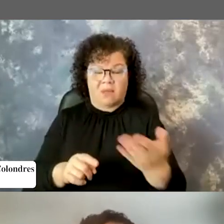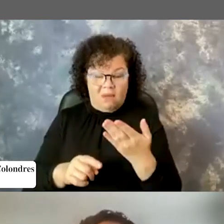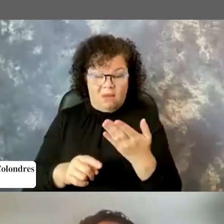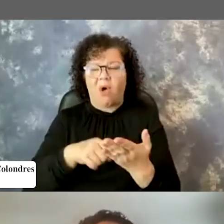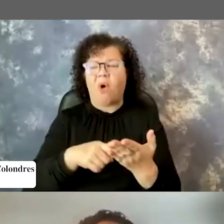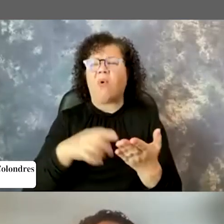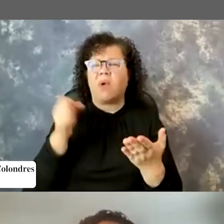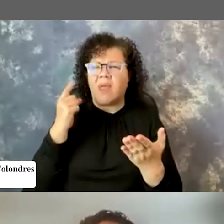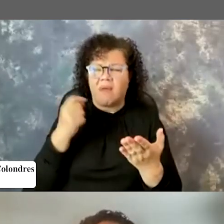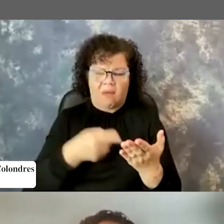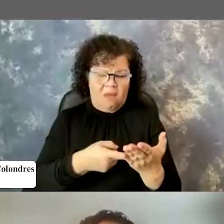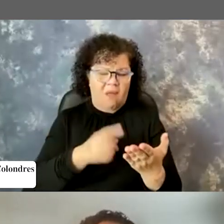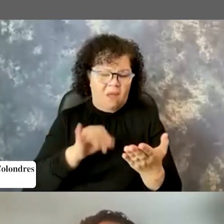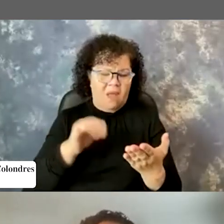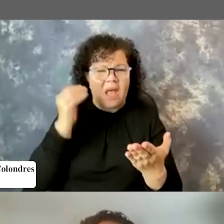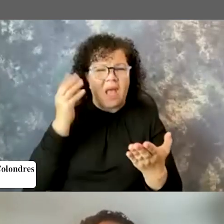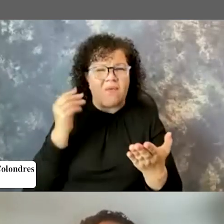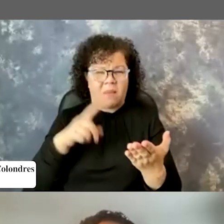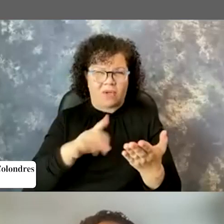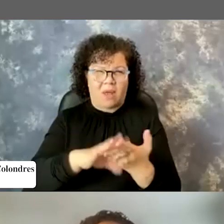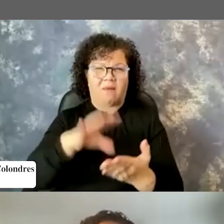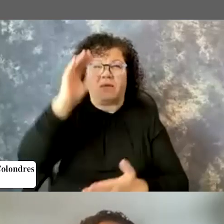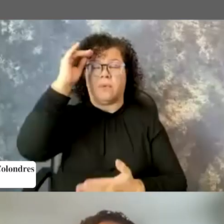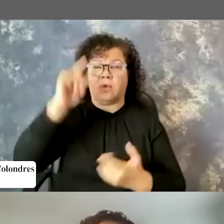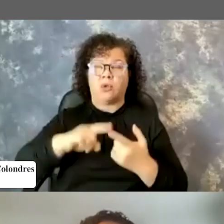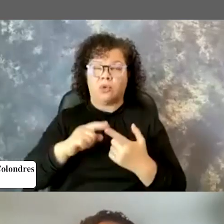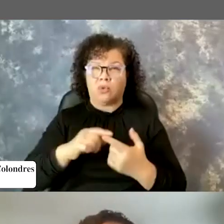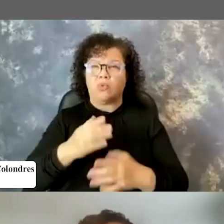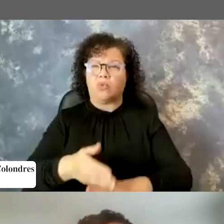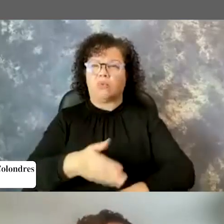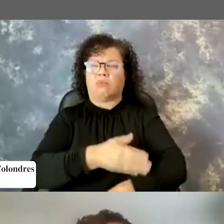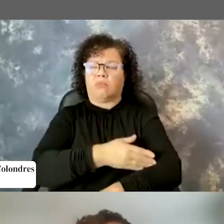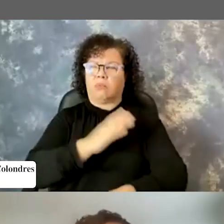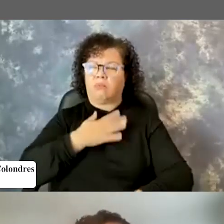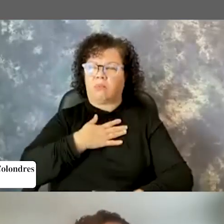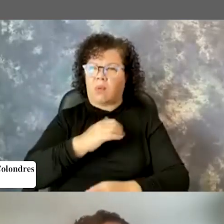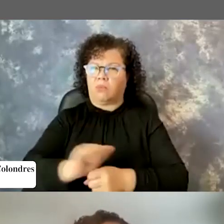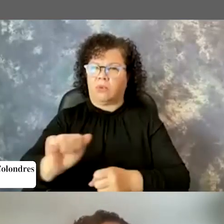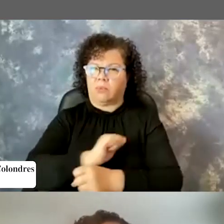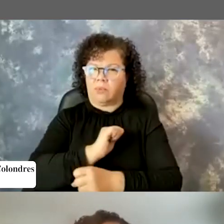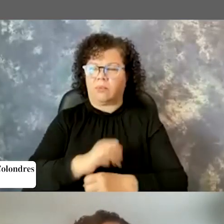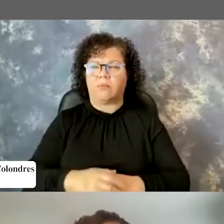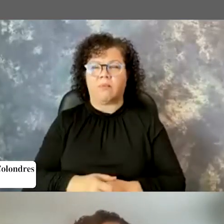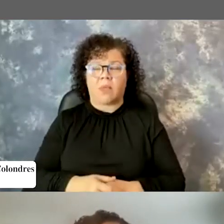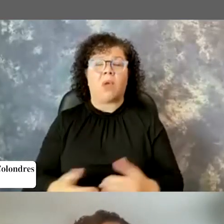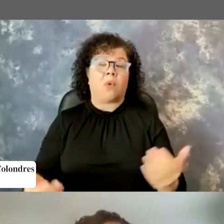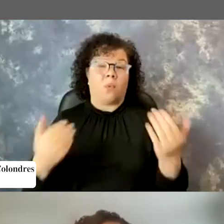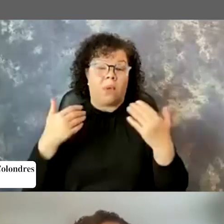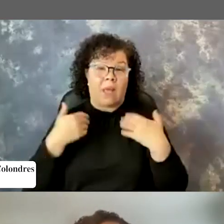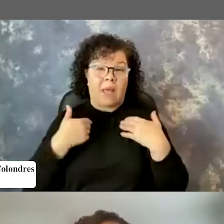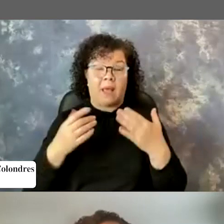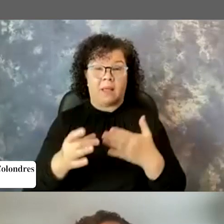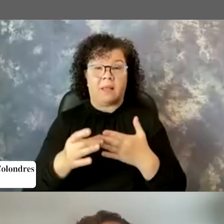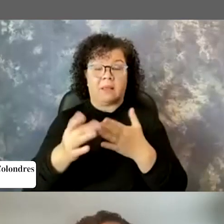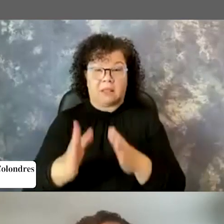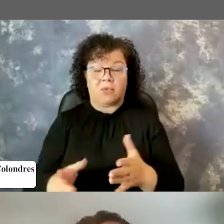to metabolize that can really nourish us and energize us for the work ahead. We had leaders share that from